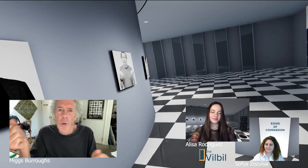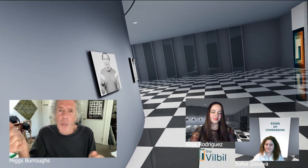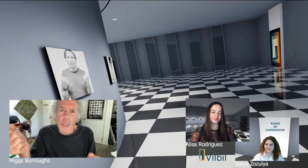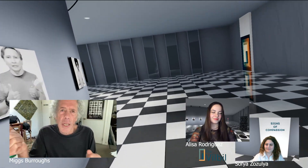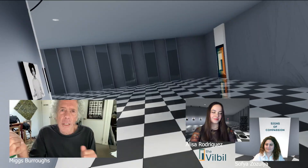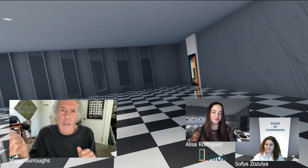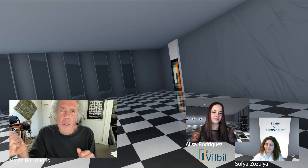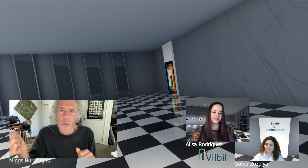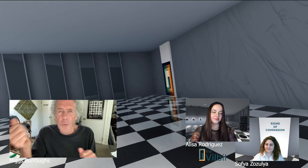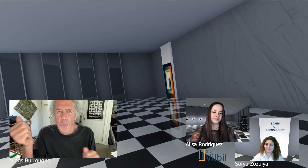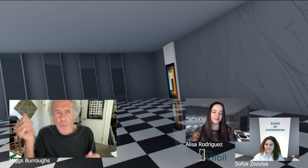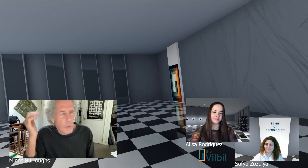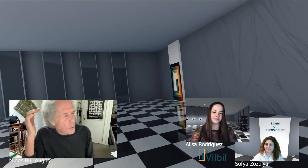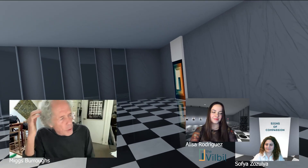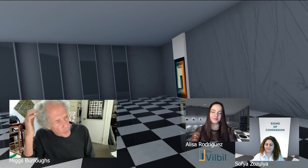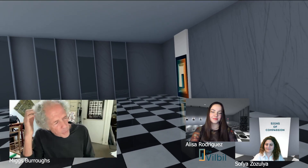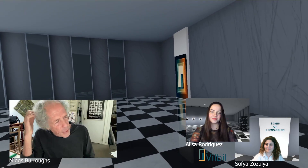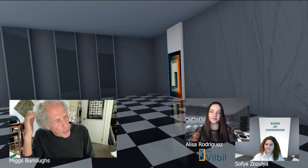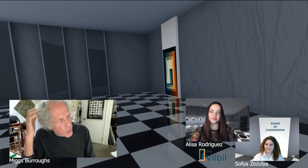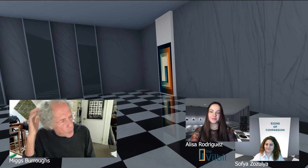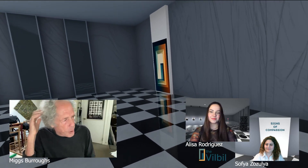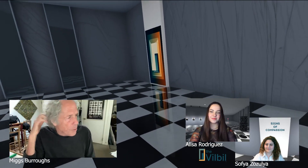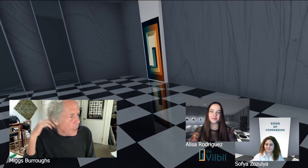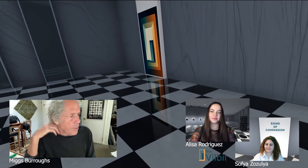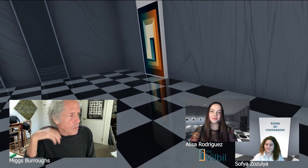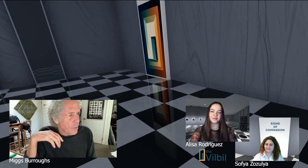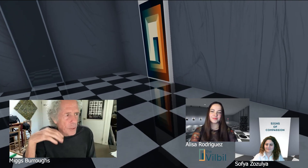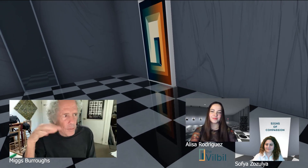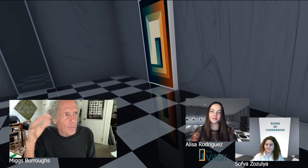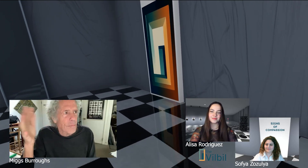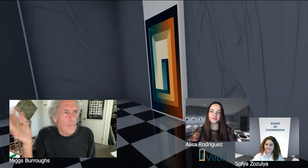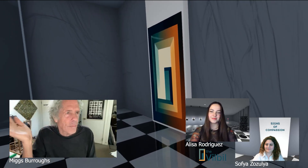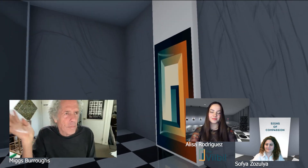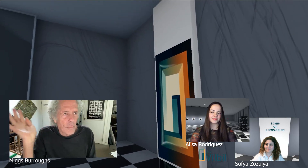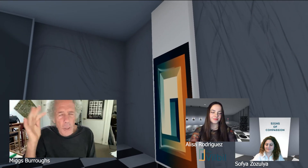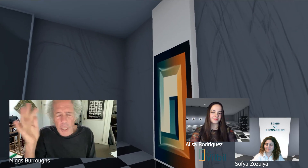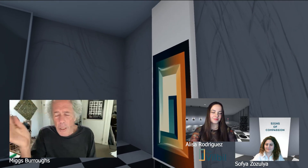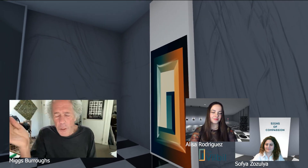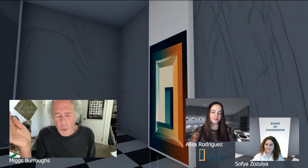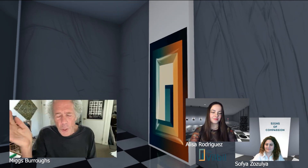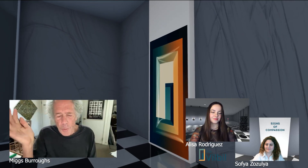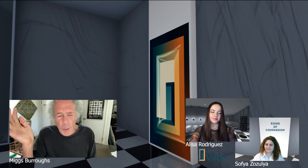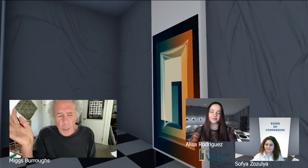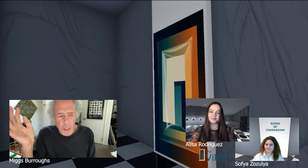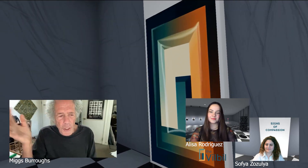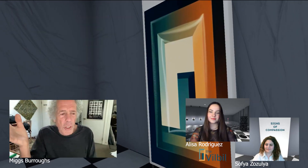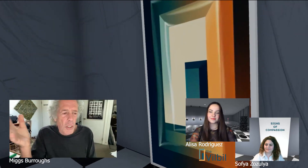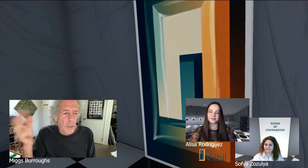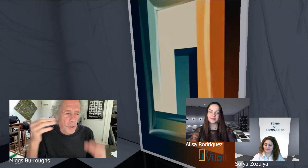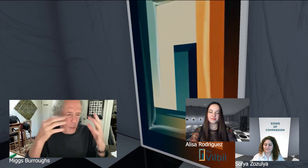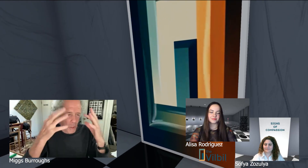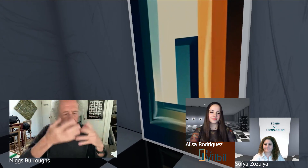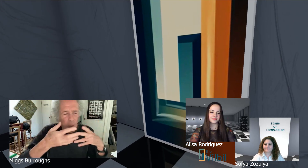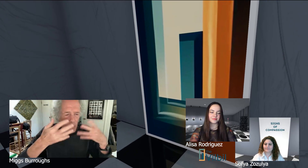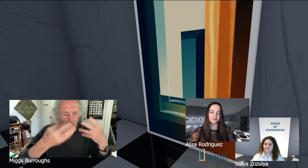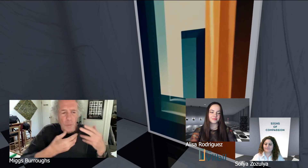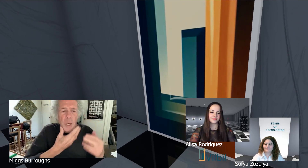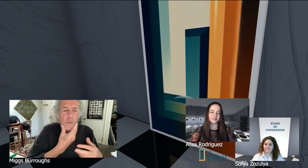book. And there's a famous playwright from the long ago, George Bernard Shaw, who's an elderly man with a